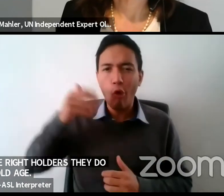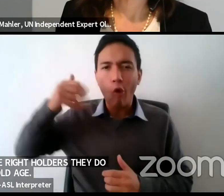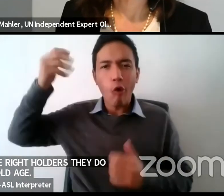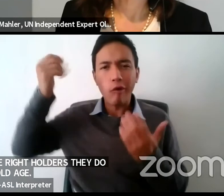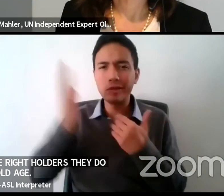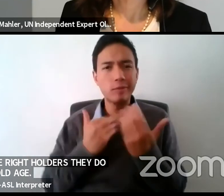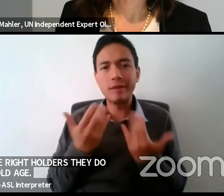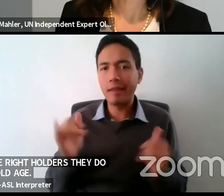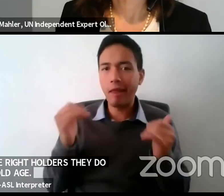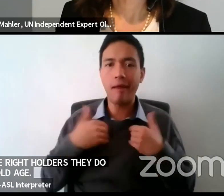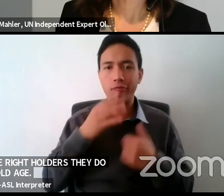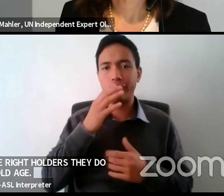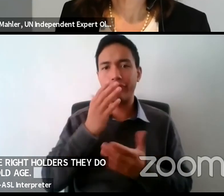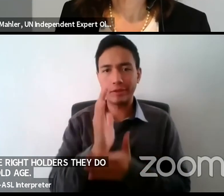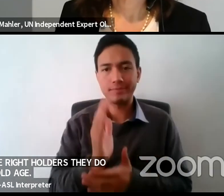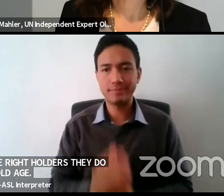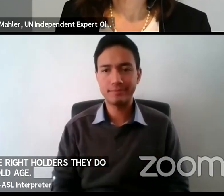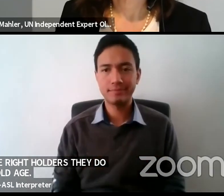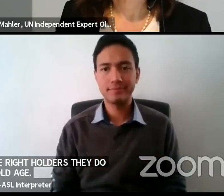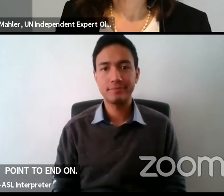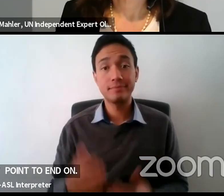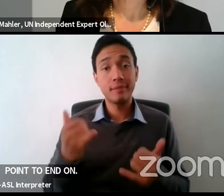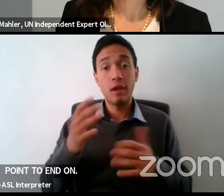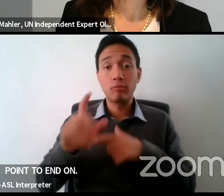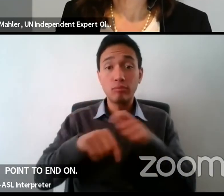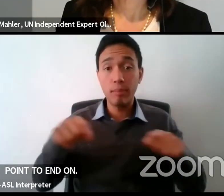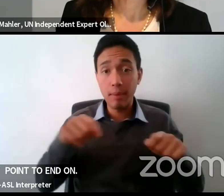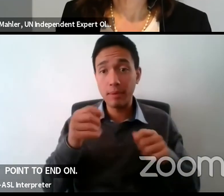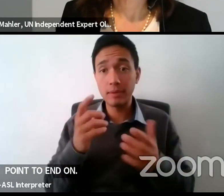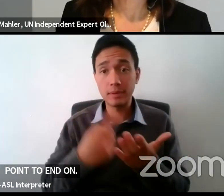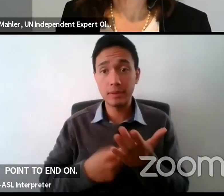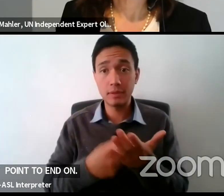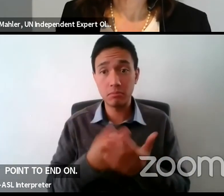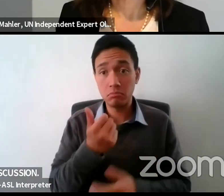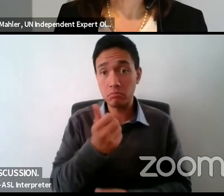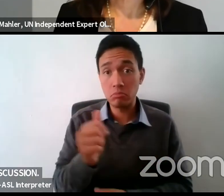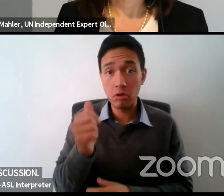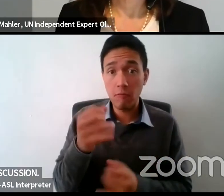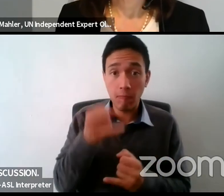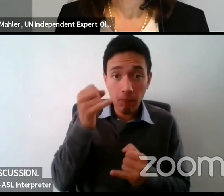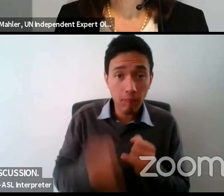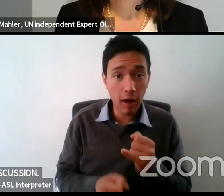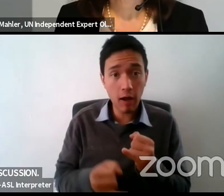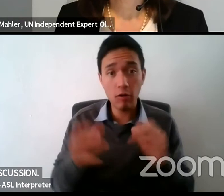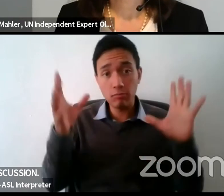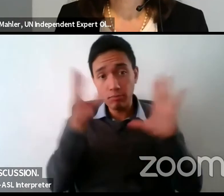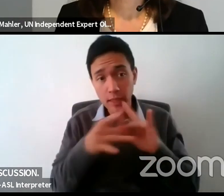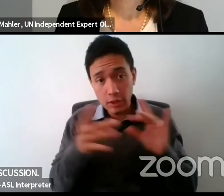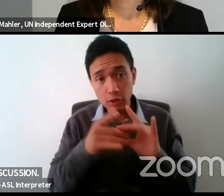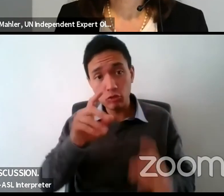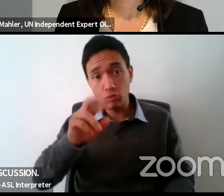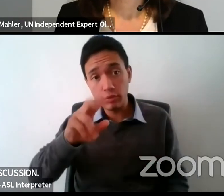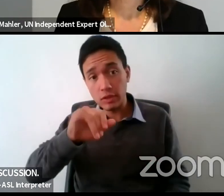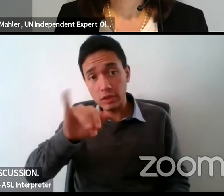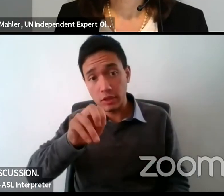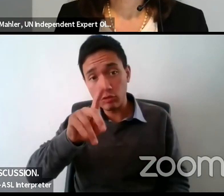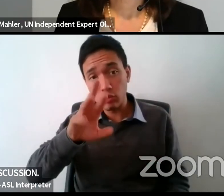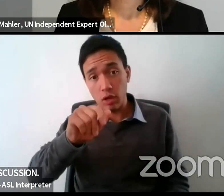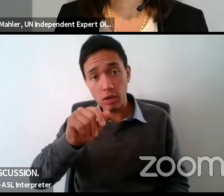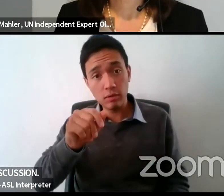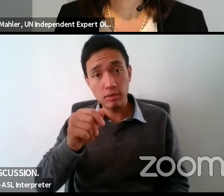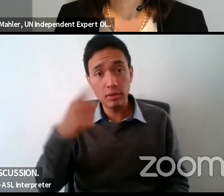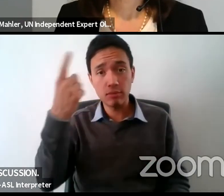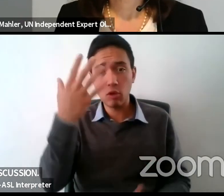to end on. And Rajendra, as we wrap up this discussion, do you have a final brief message, a key takeaway that you want our